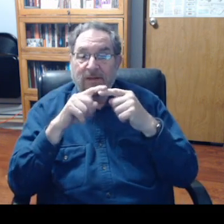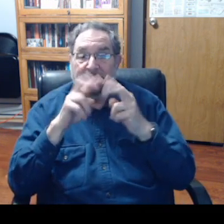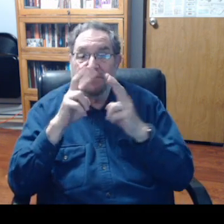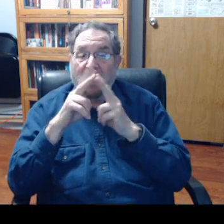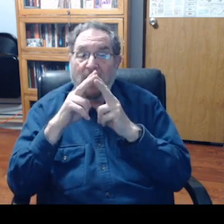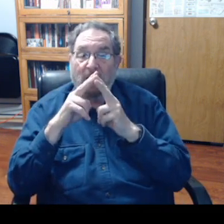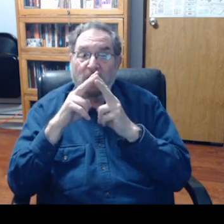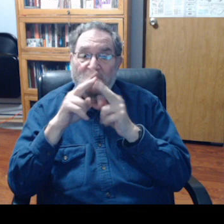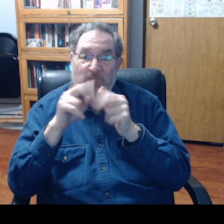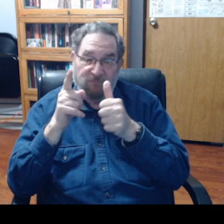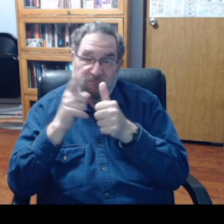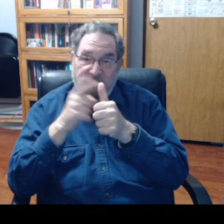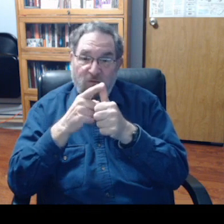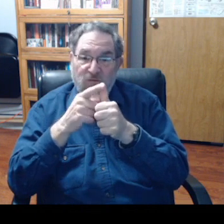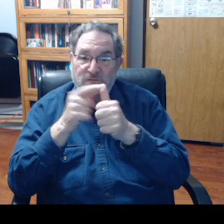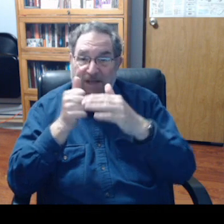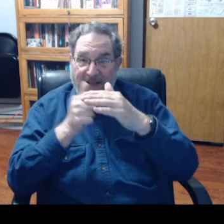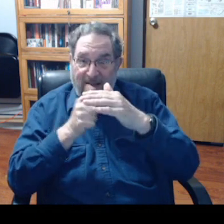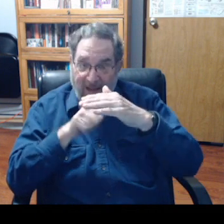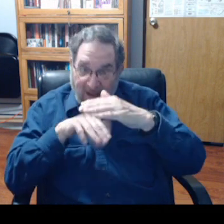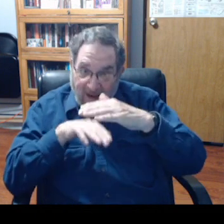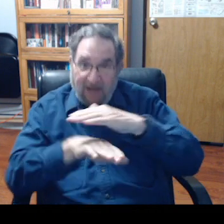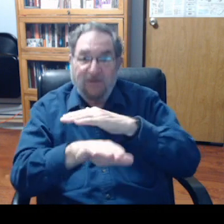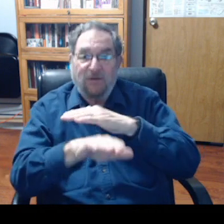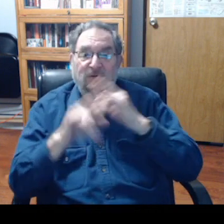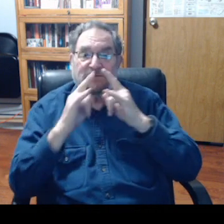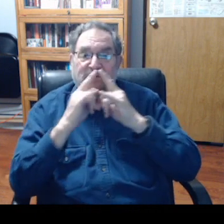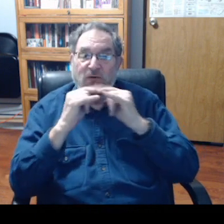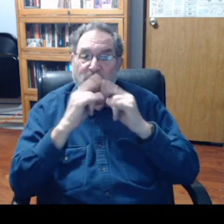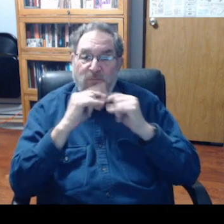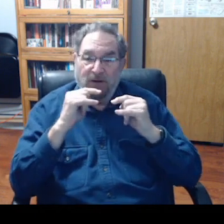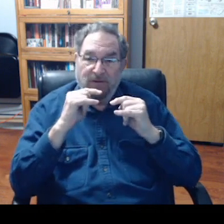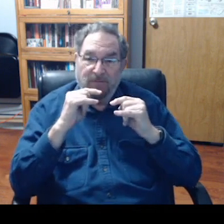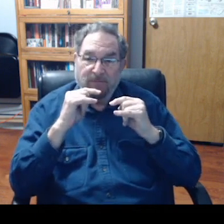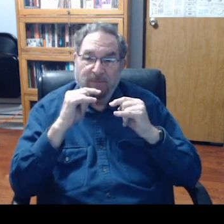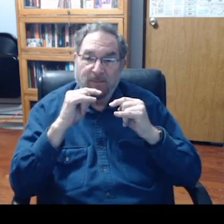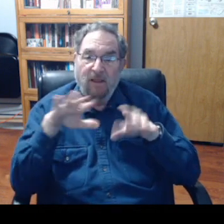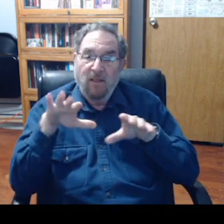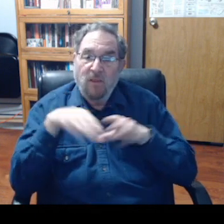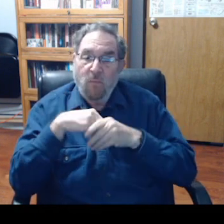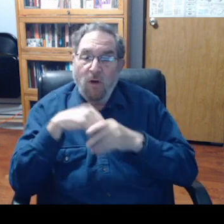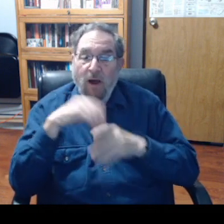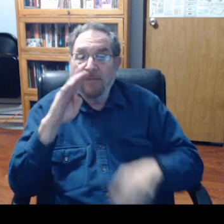When the couple first entered the Cooper,